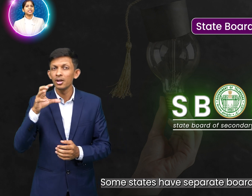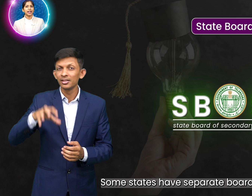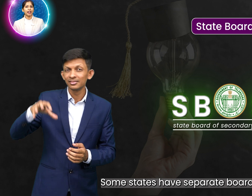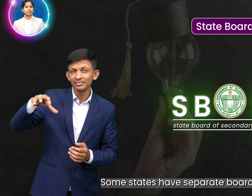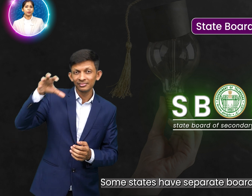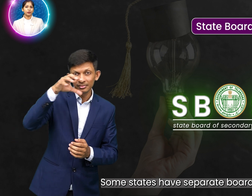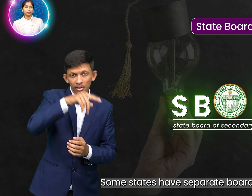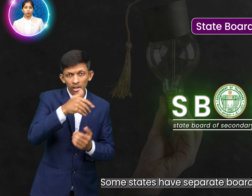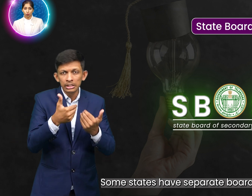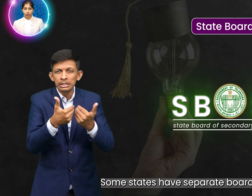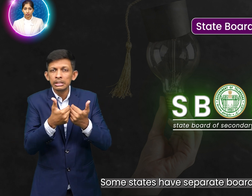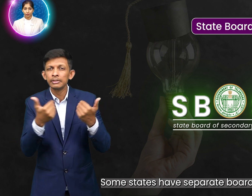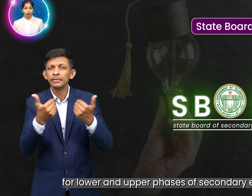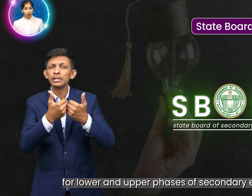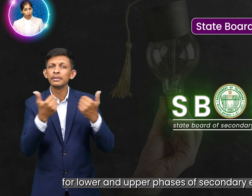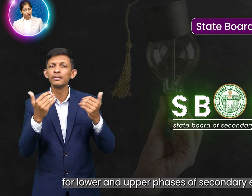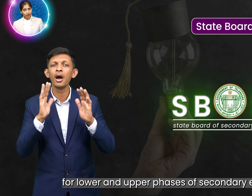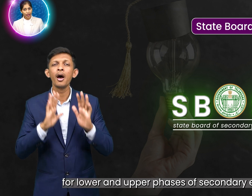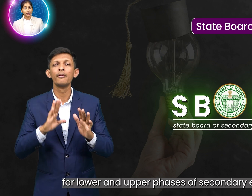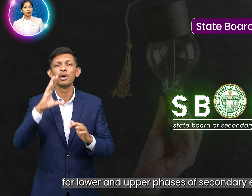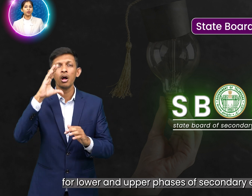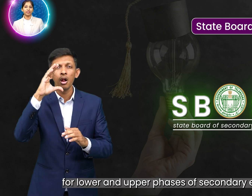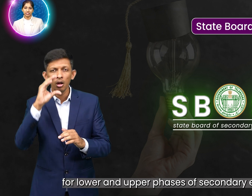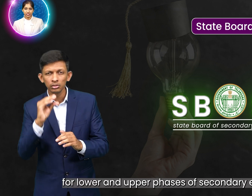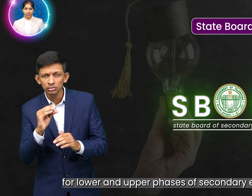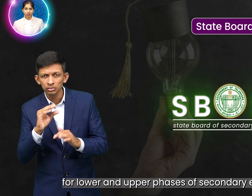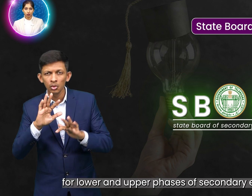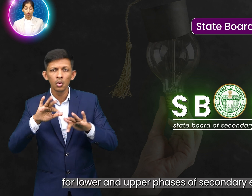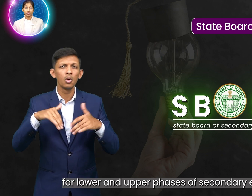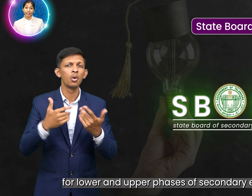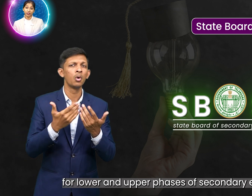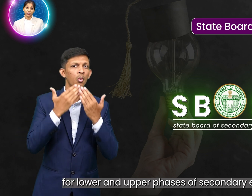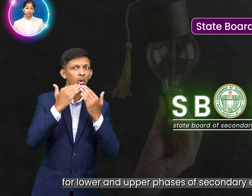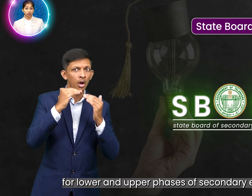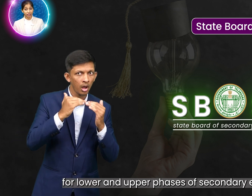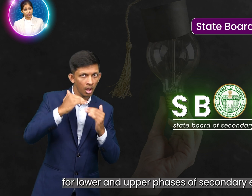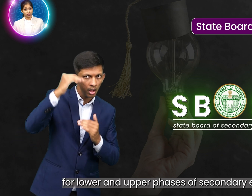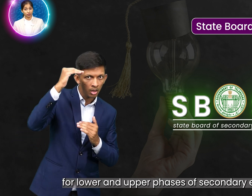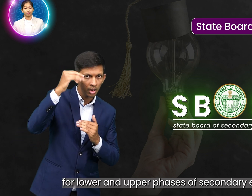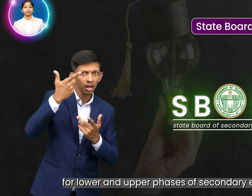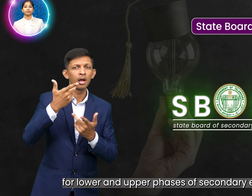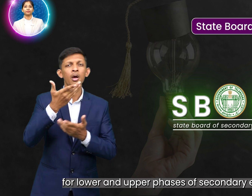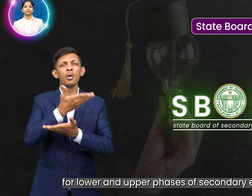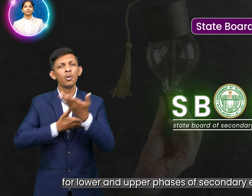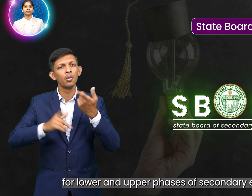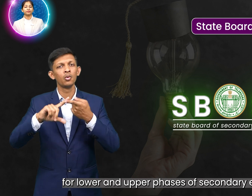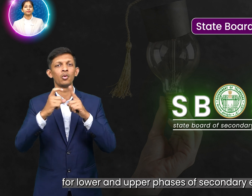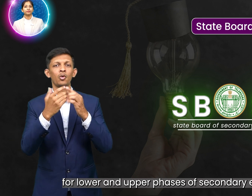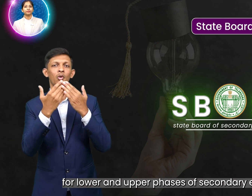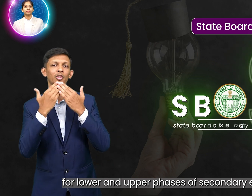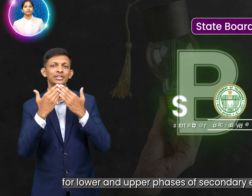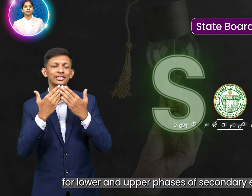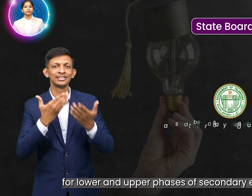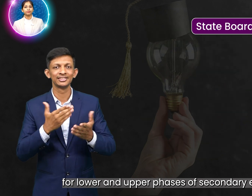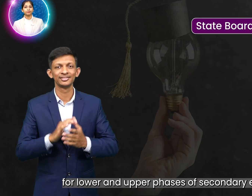Some states have separate boards for lower and upper phases of secondary education.